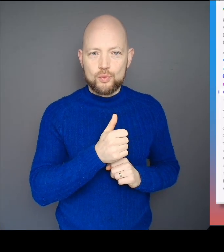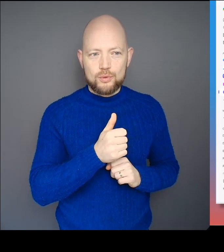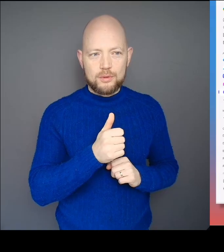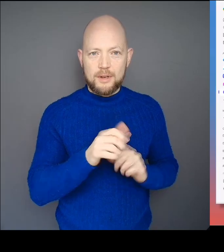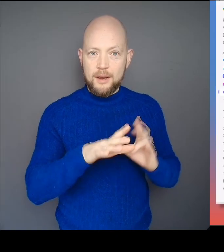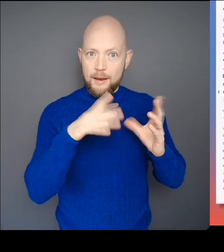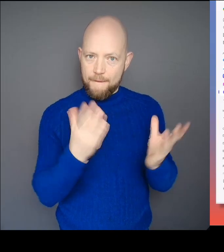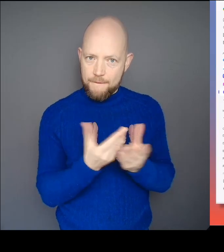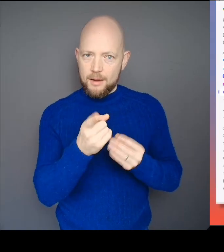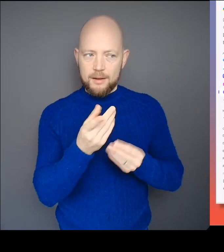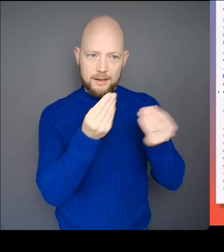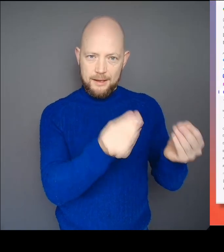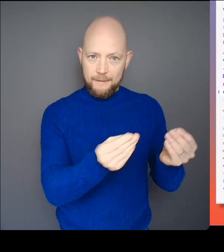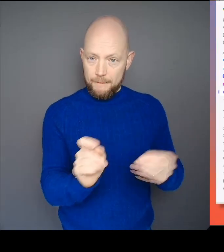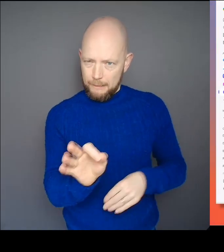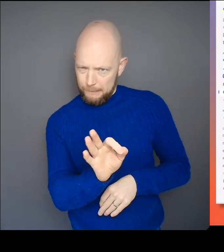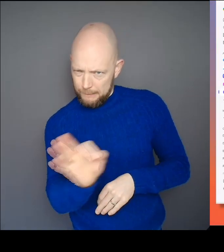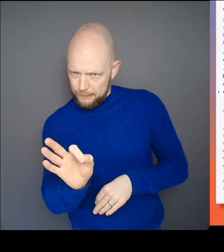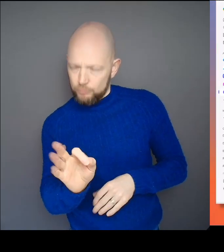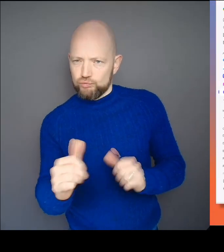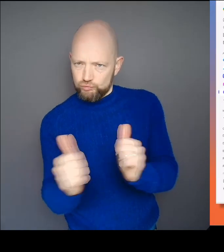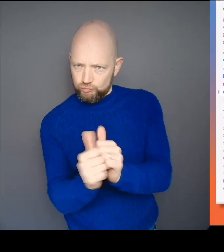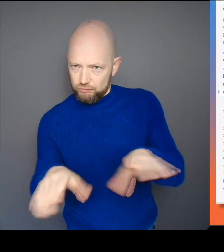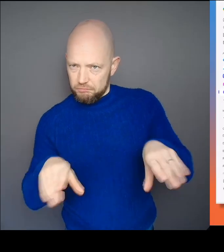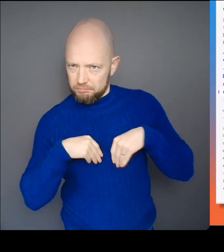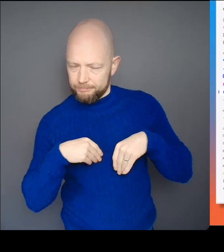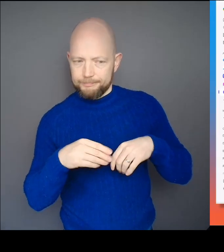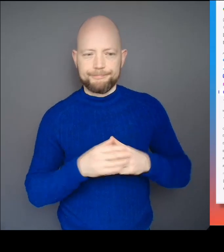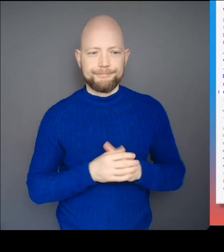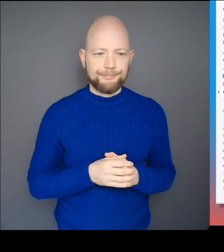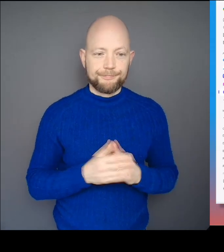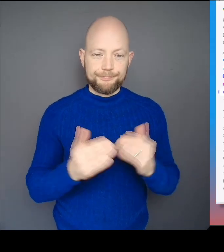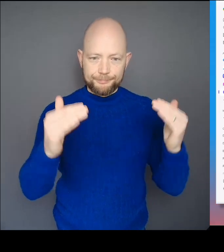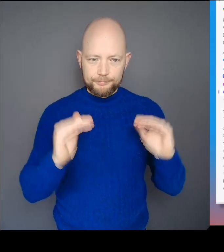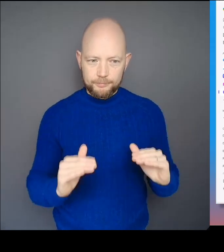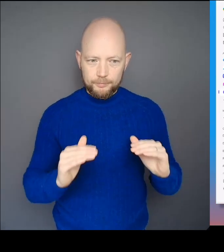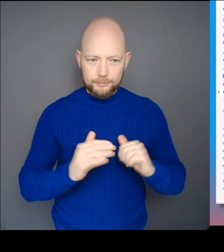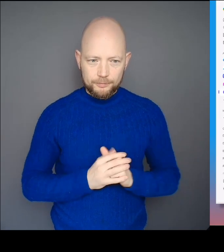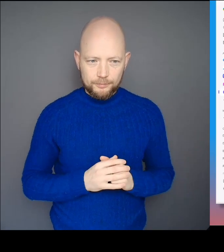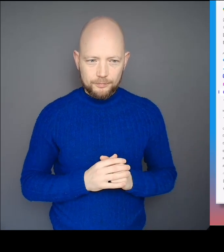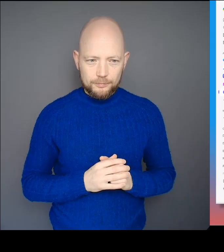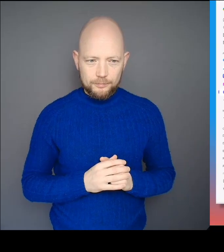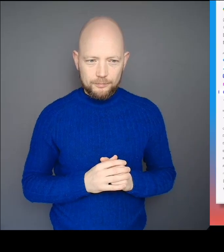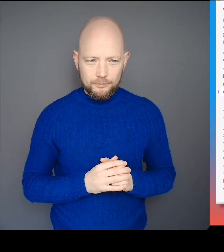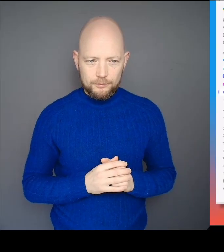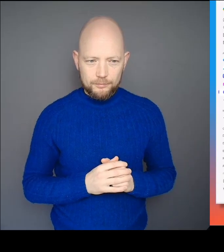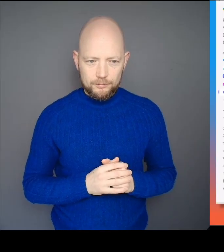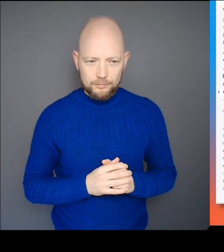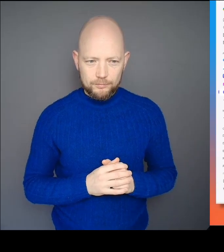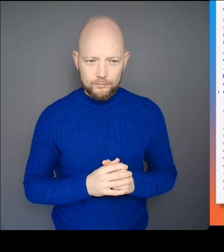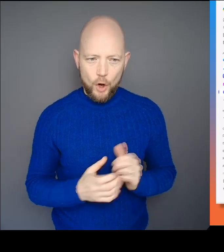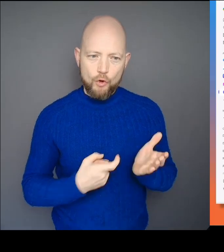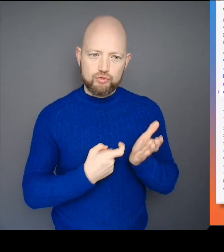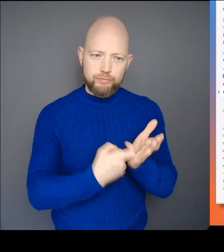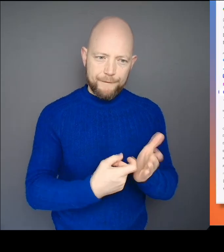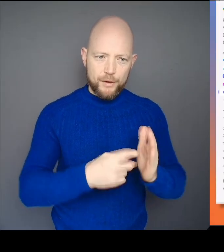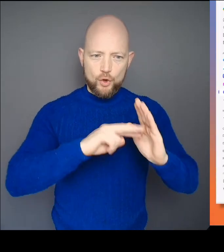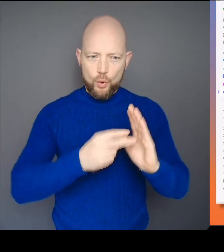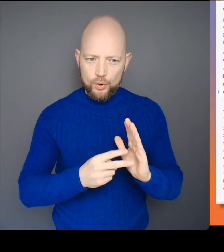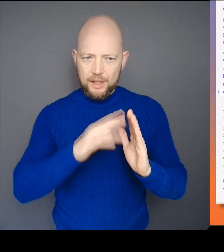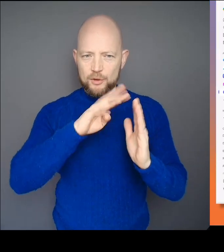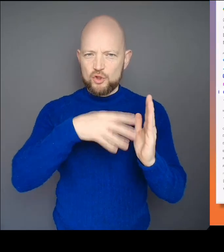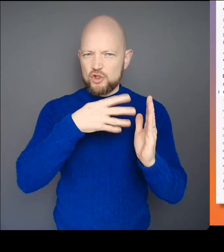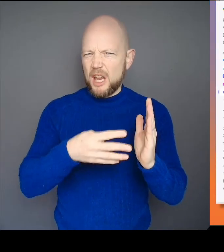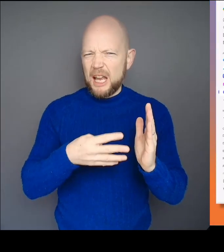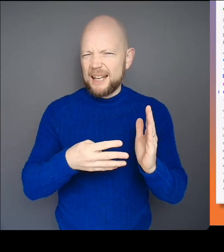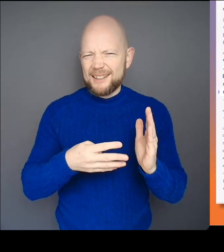there, but that toggle switch kind of locks that in. This one allows you to reference the organizational chart. For this particular agent,